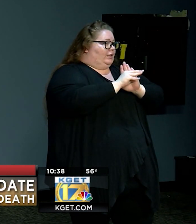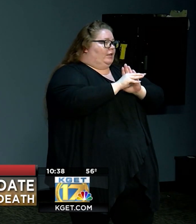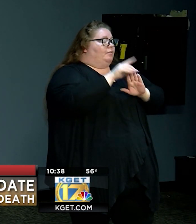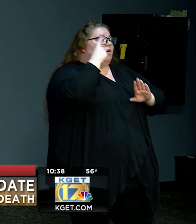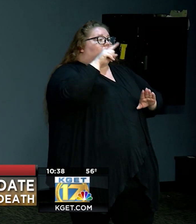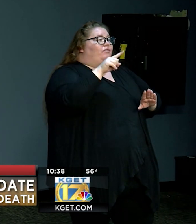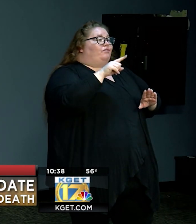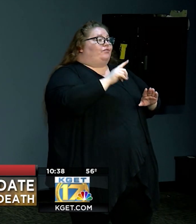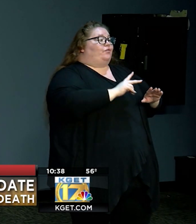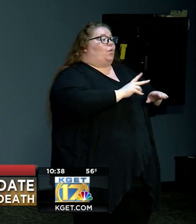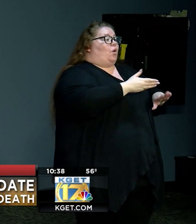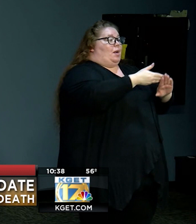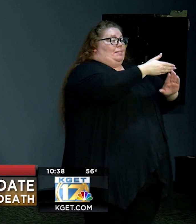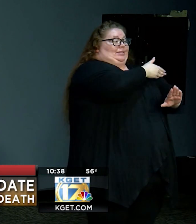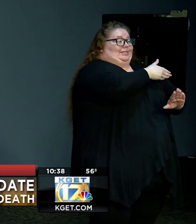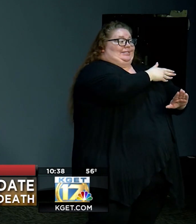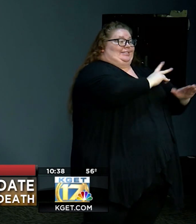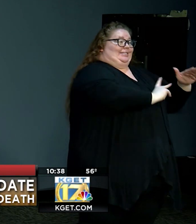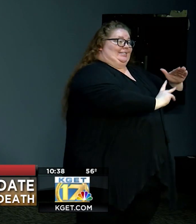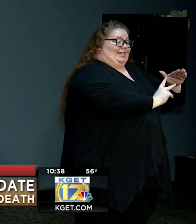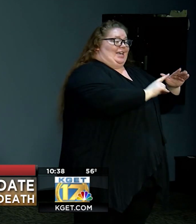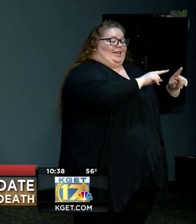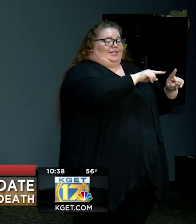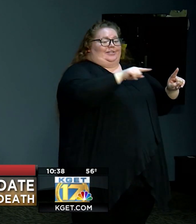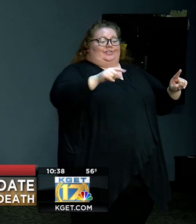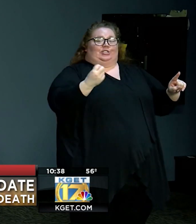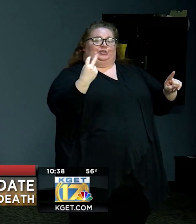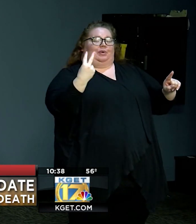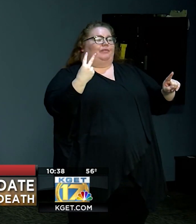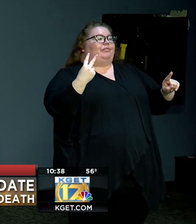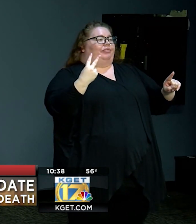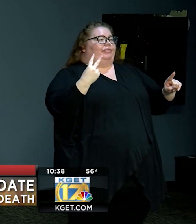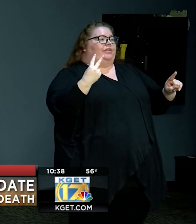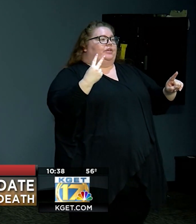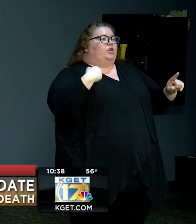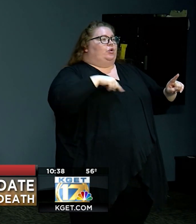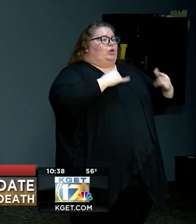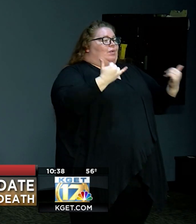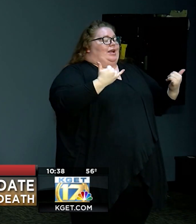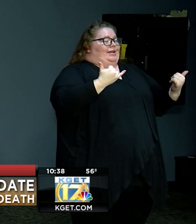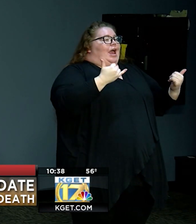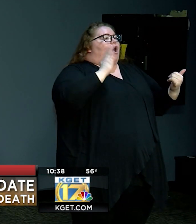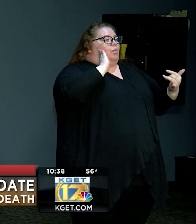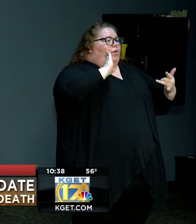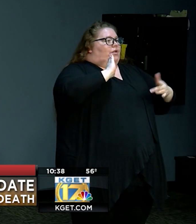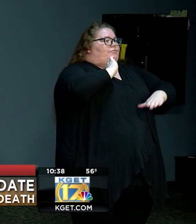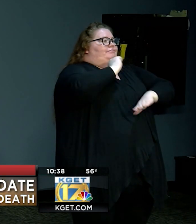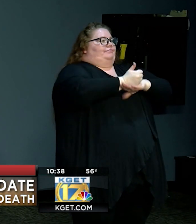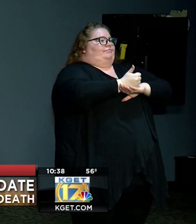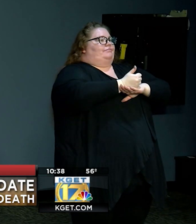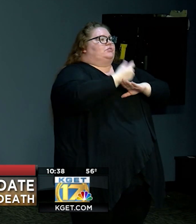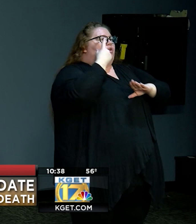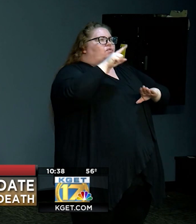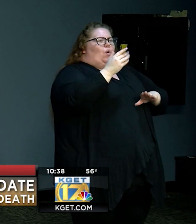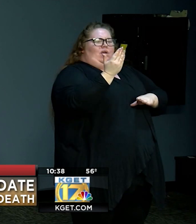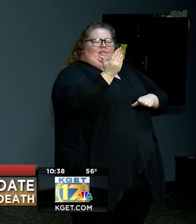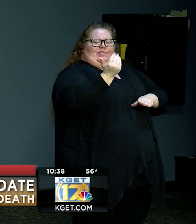grades TK through 12. And we are currently rolling that out in at least 15 districts across the